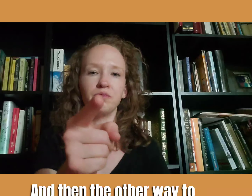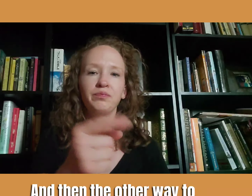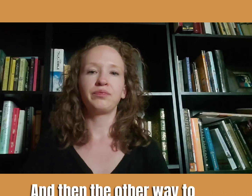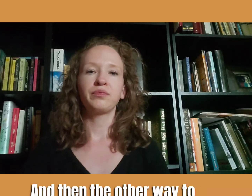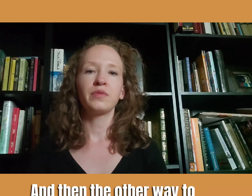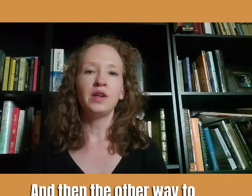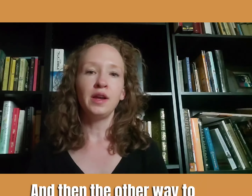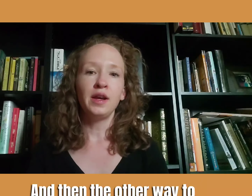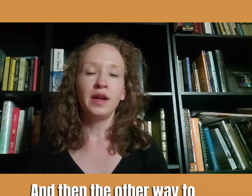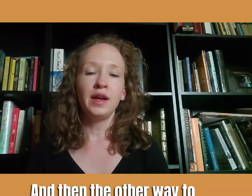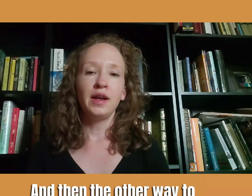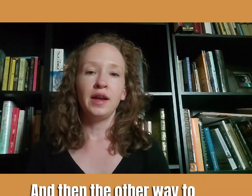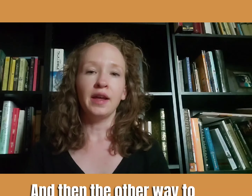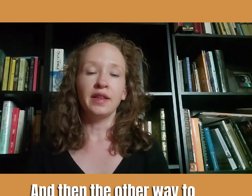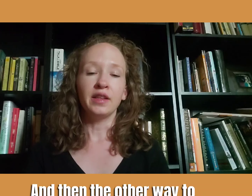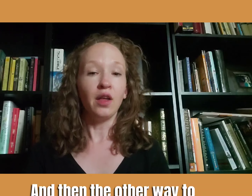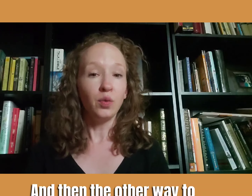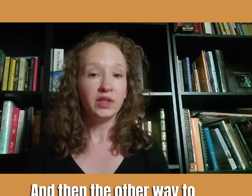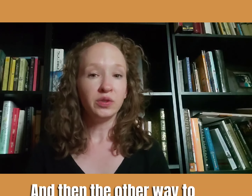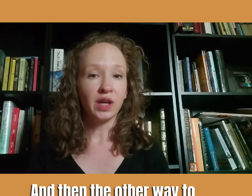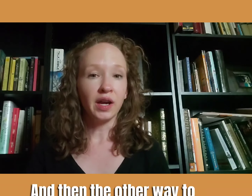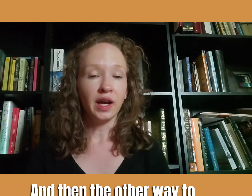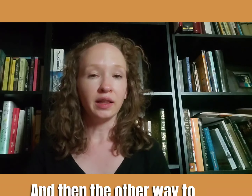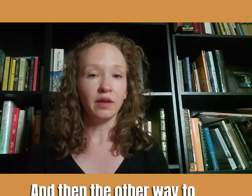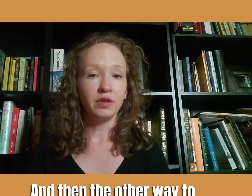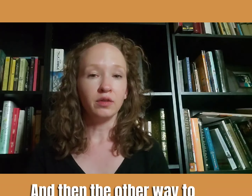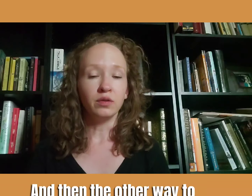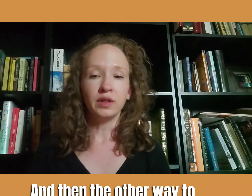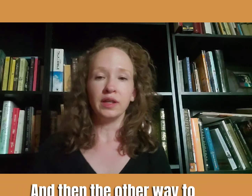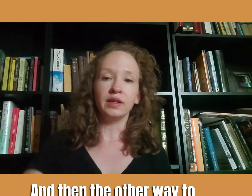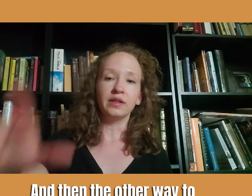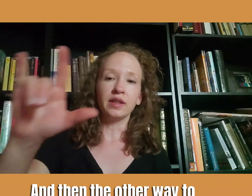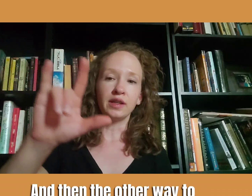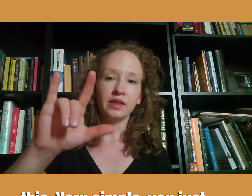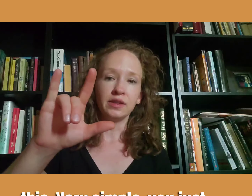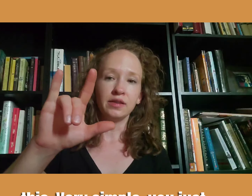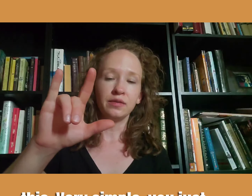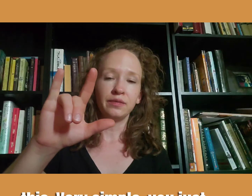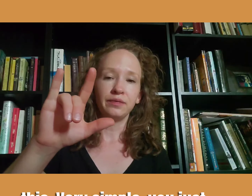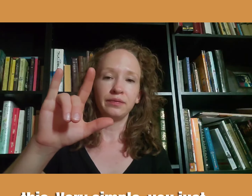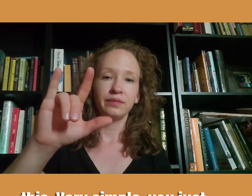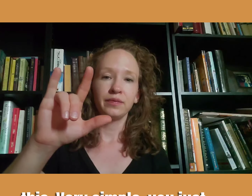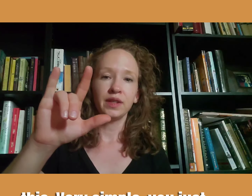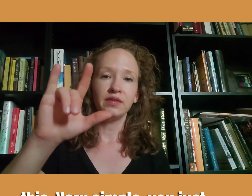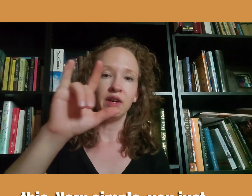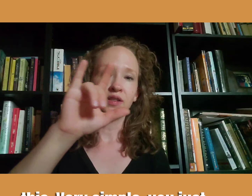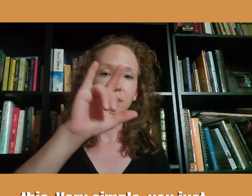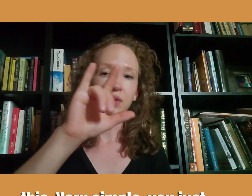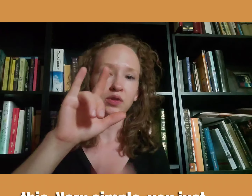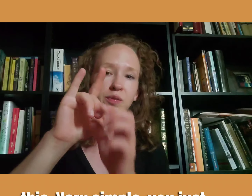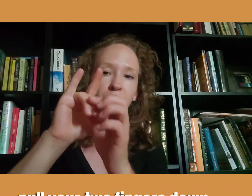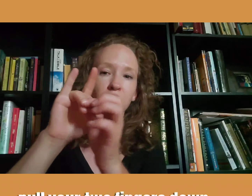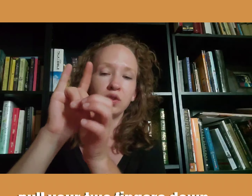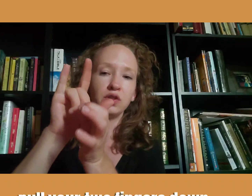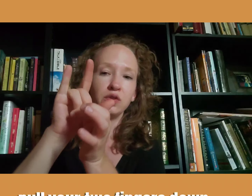and then the other way to sign I love you is like this very simple you just pull your two